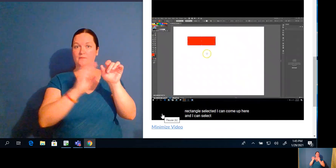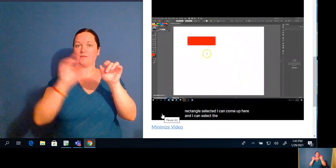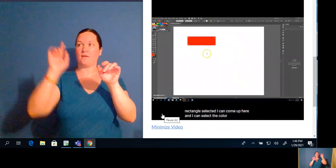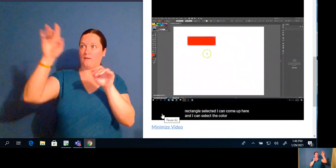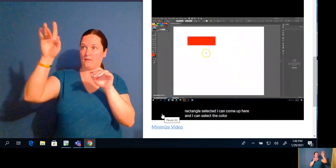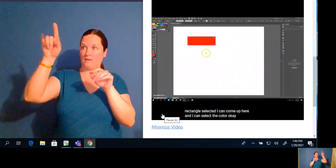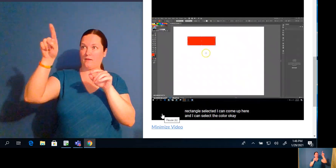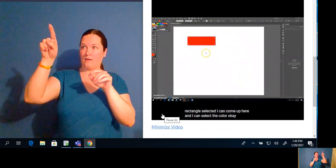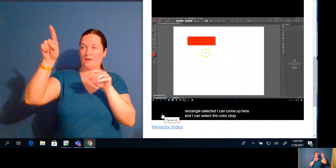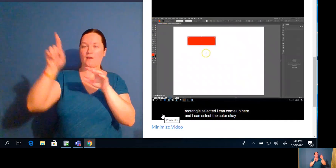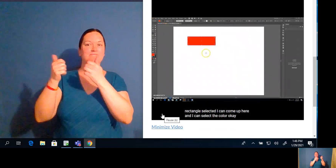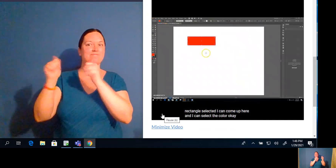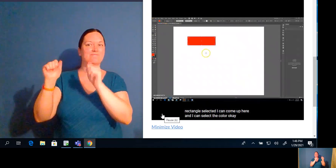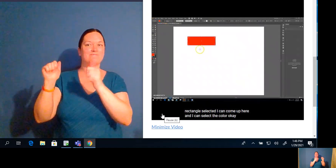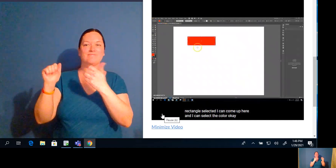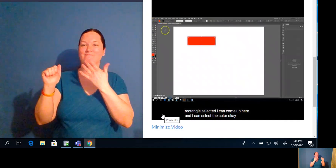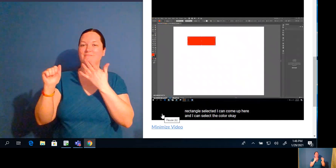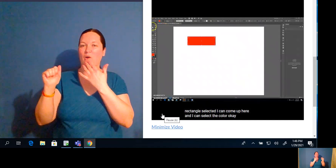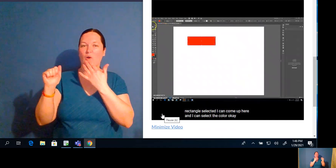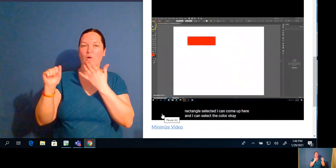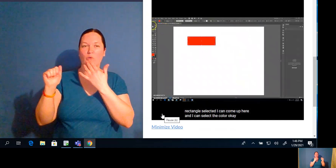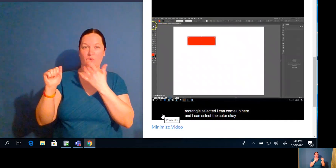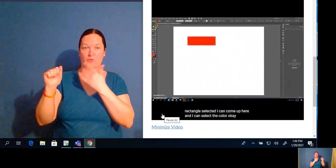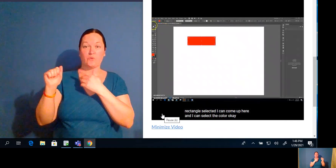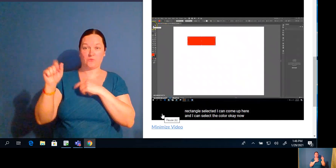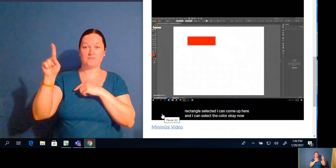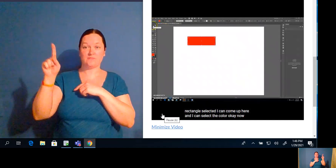and I can select a color. Okay,